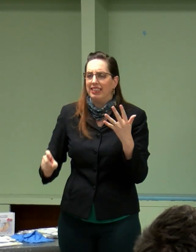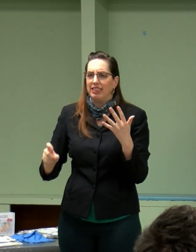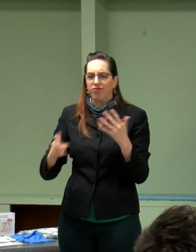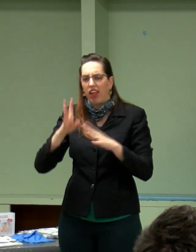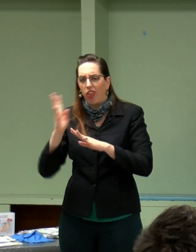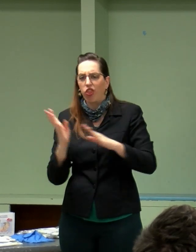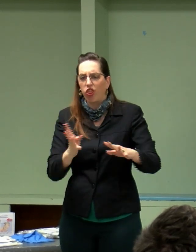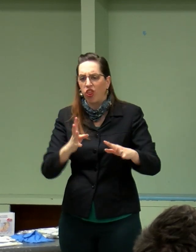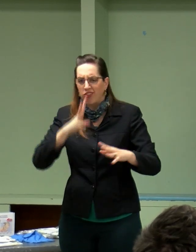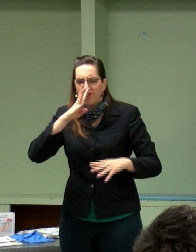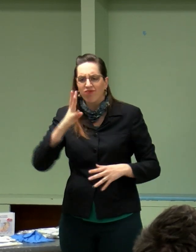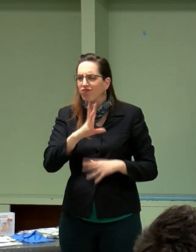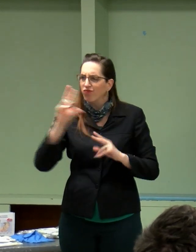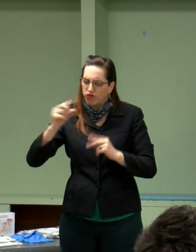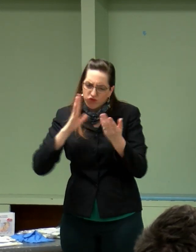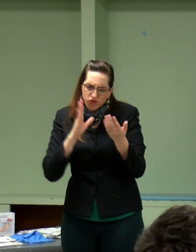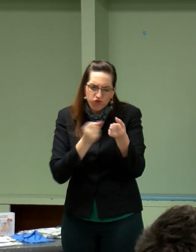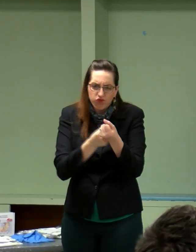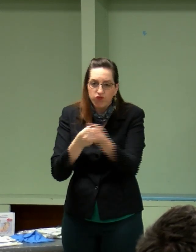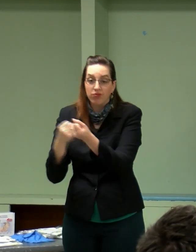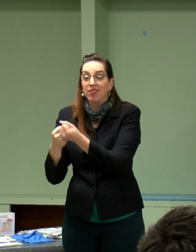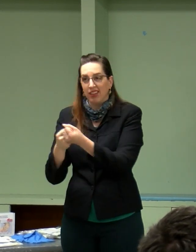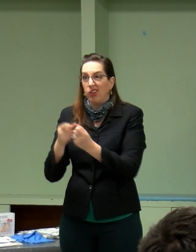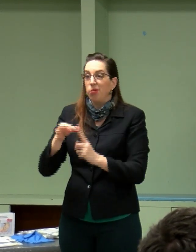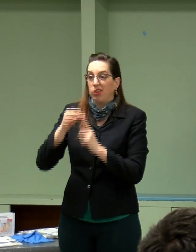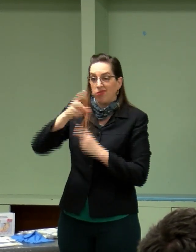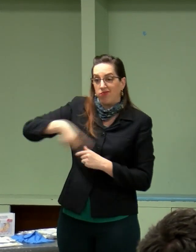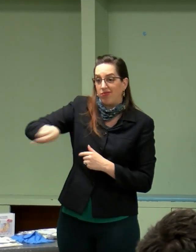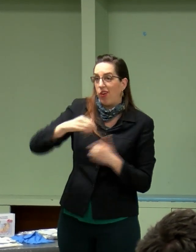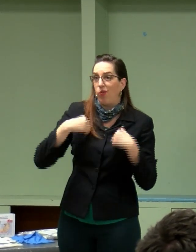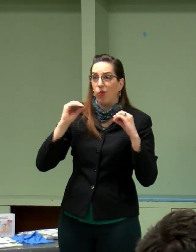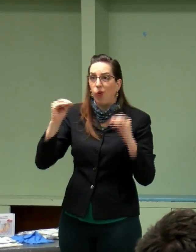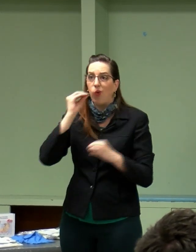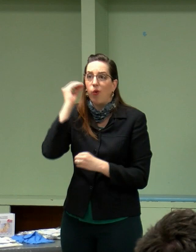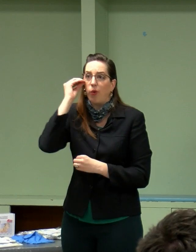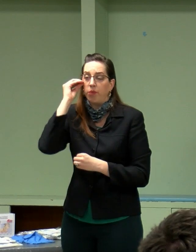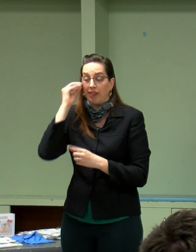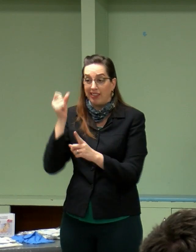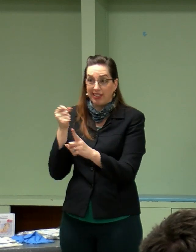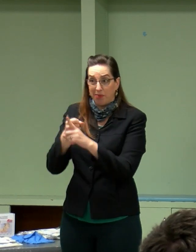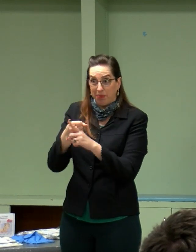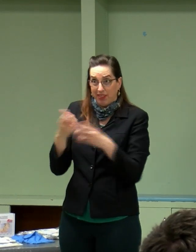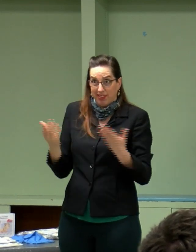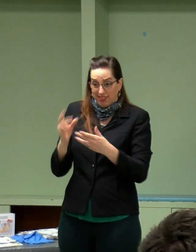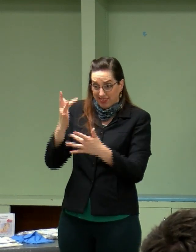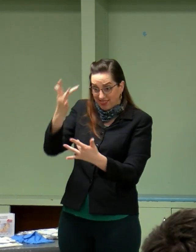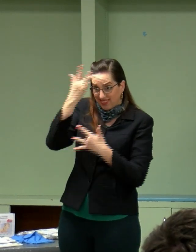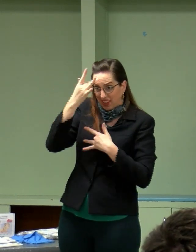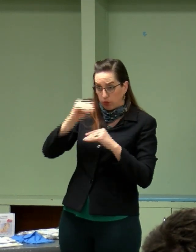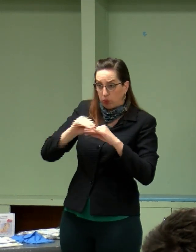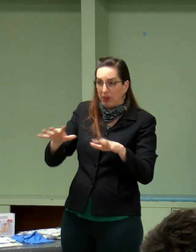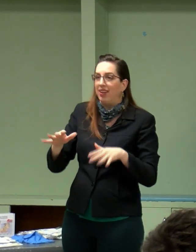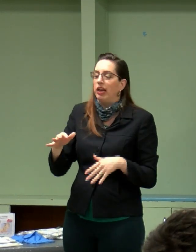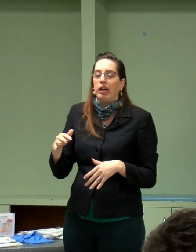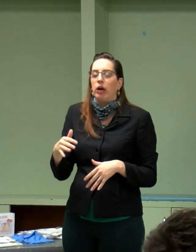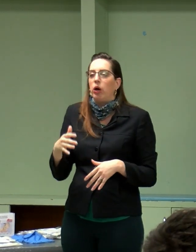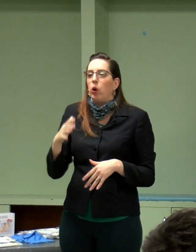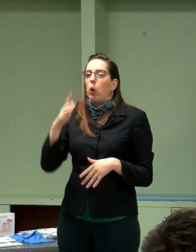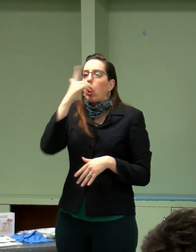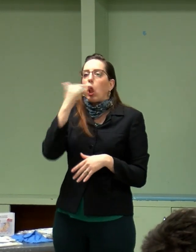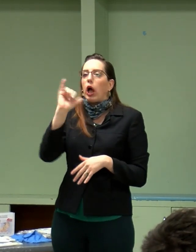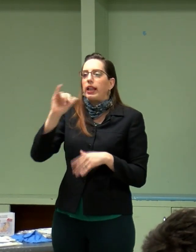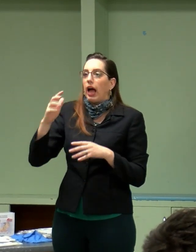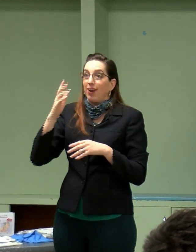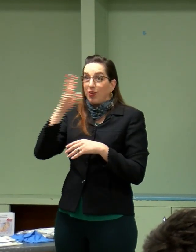homeless community. When we look at homelessness, the impact on the homeless community by COVID-19 is kind of like a tsunami that has not